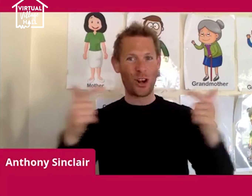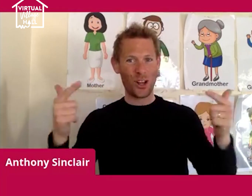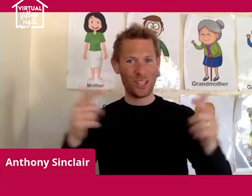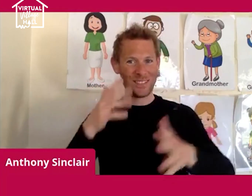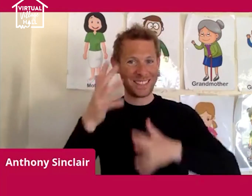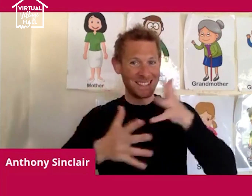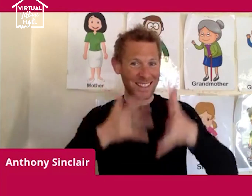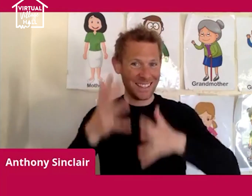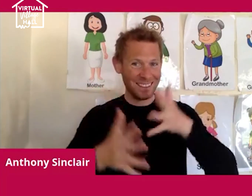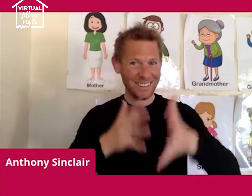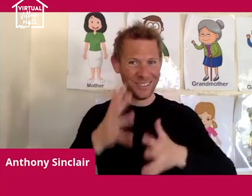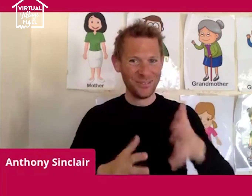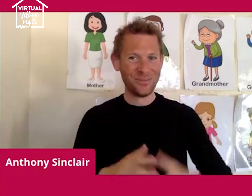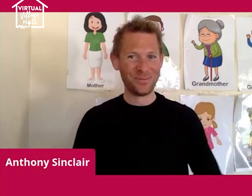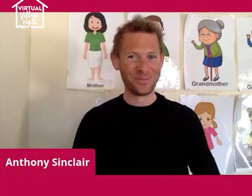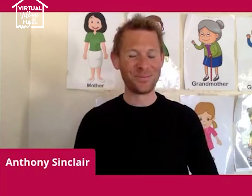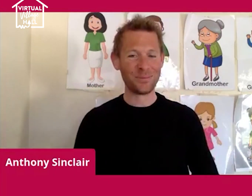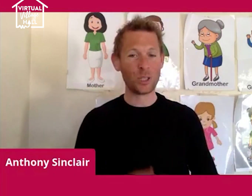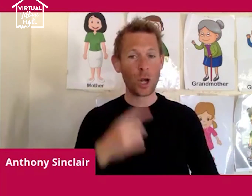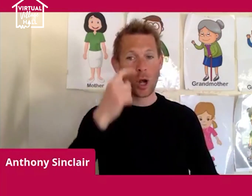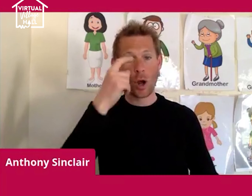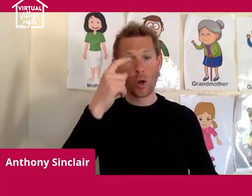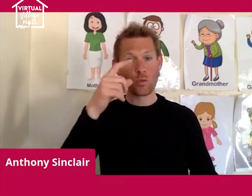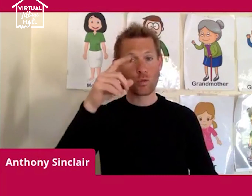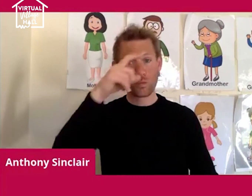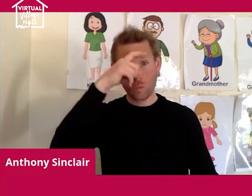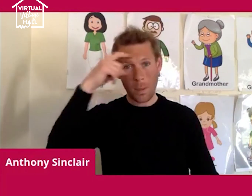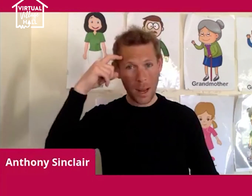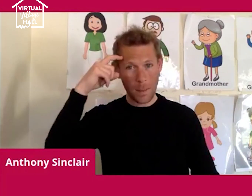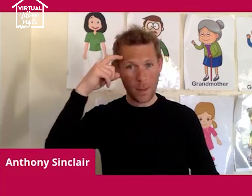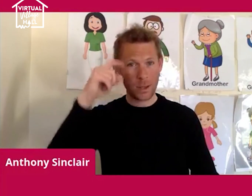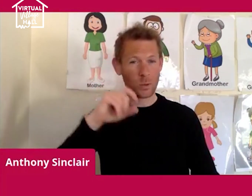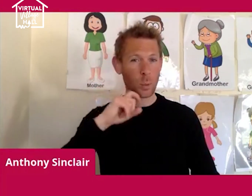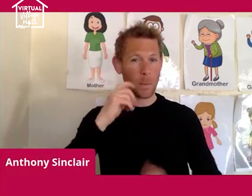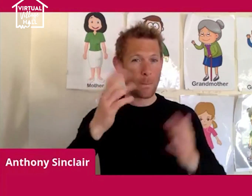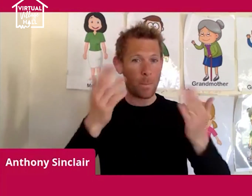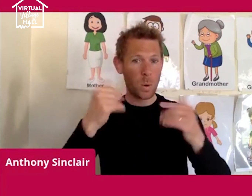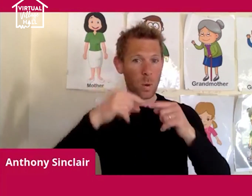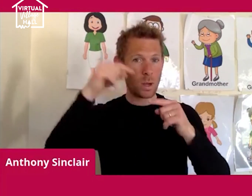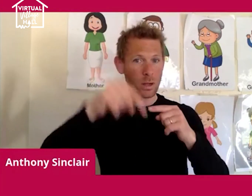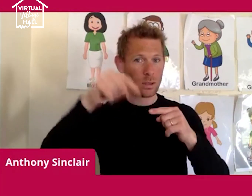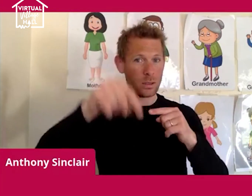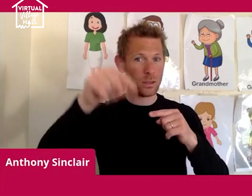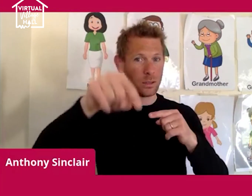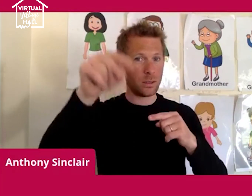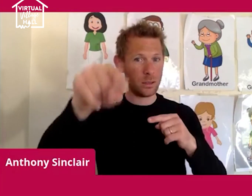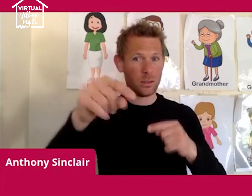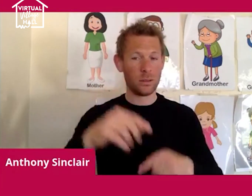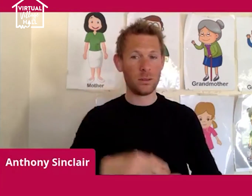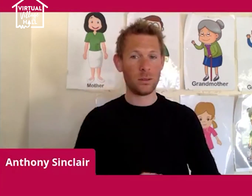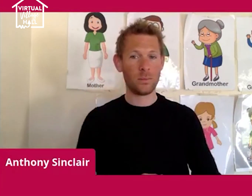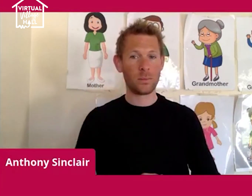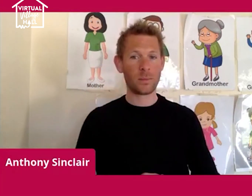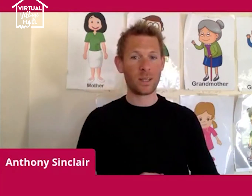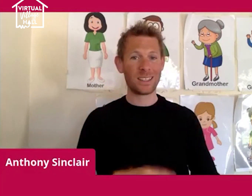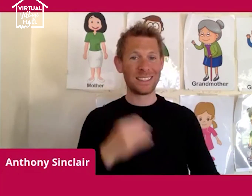covered so much today, so many signs. Remember, we're going to have more sessions coming up